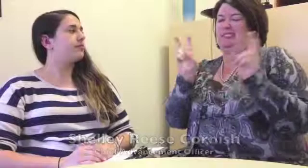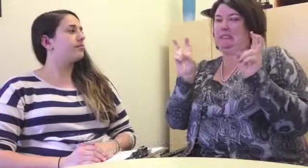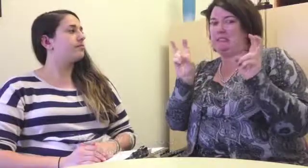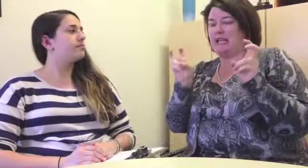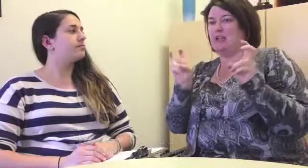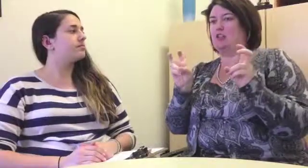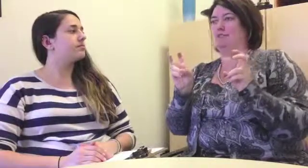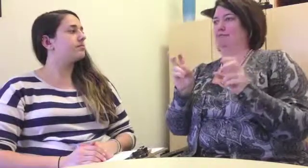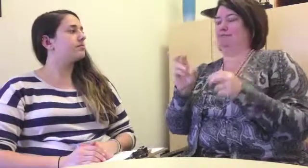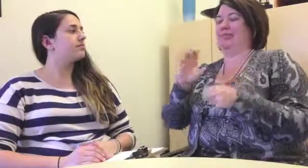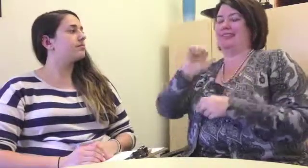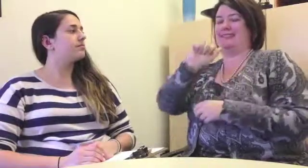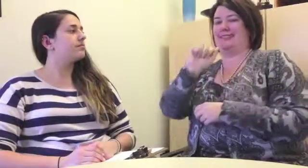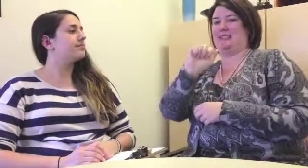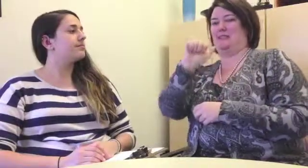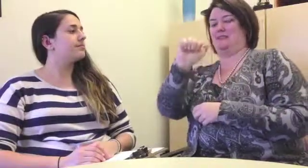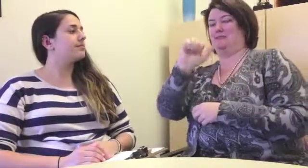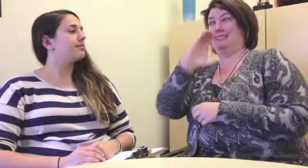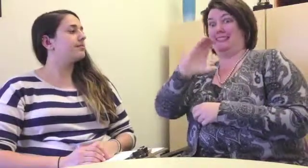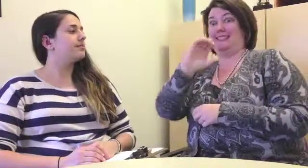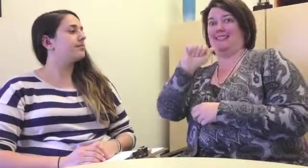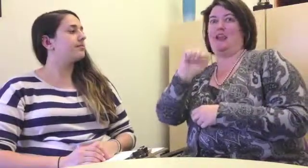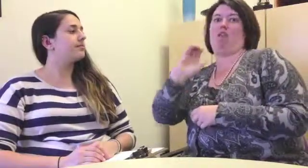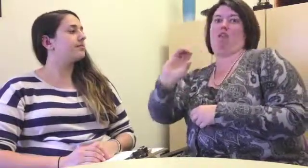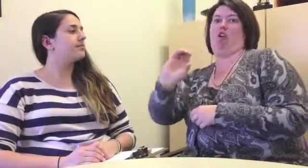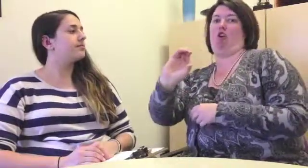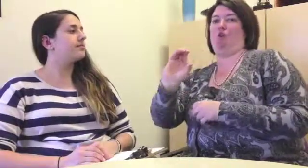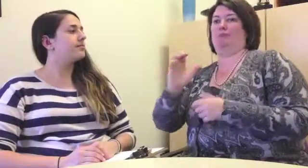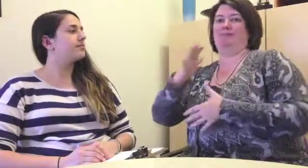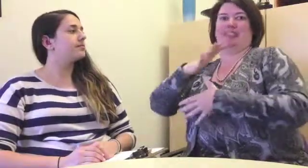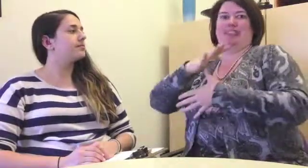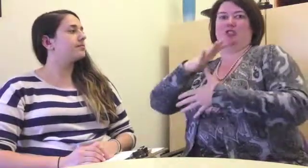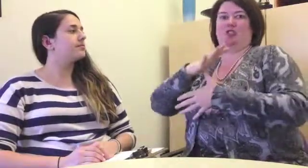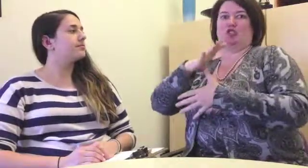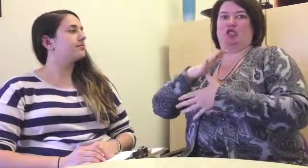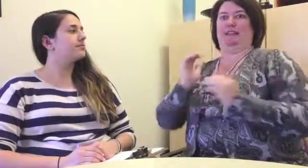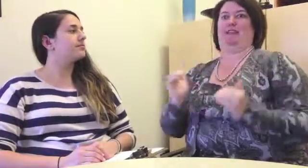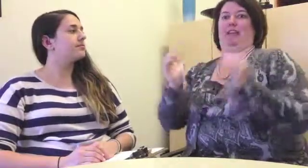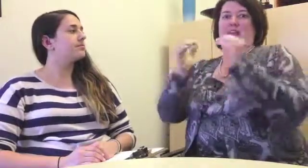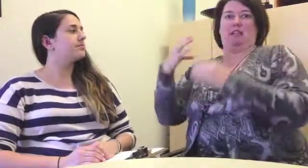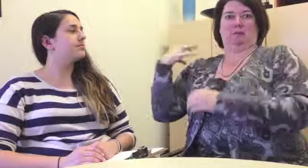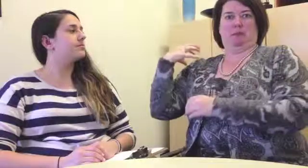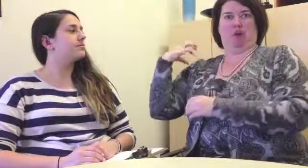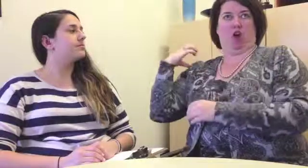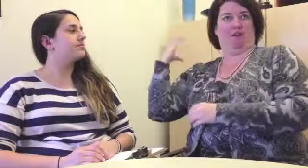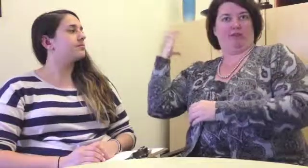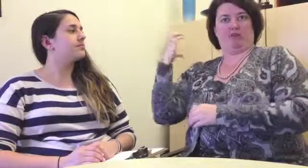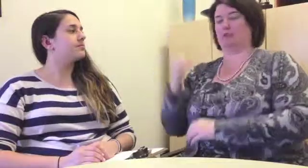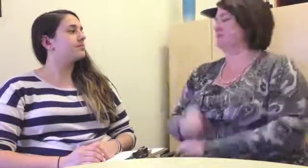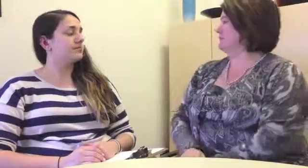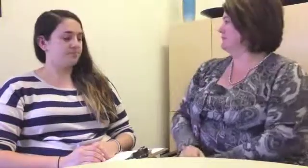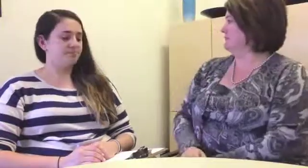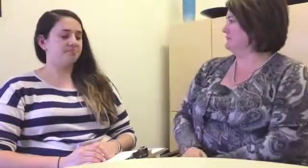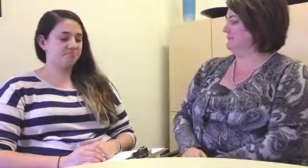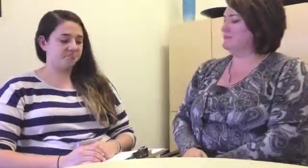the school, and my title is CAO. That's Chief Advancement